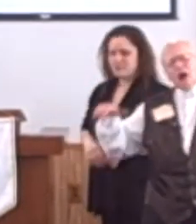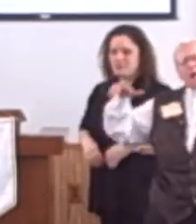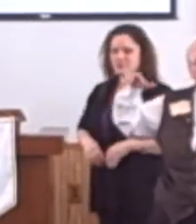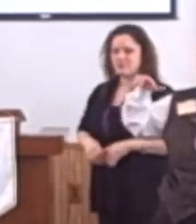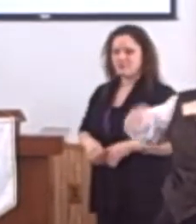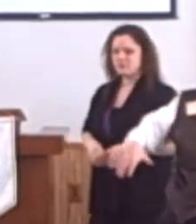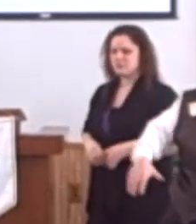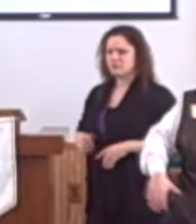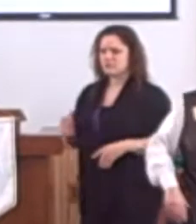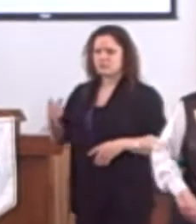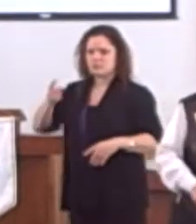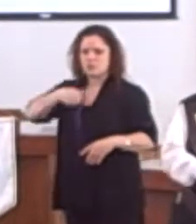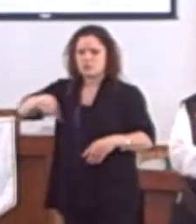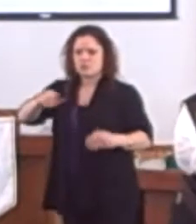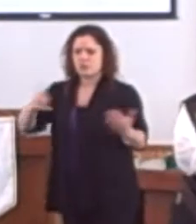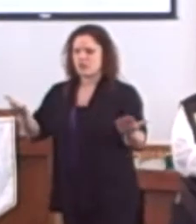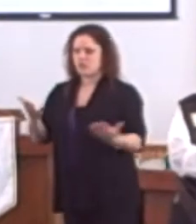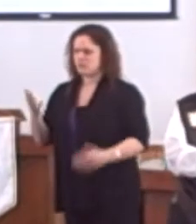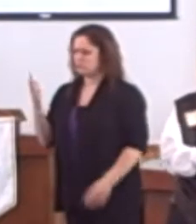why are we here?